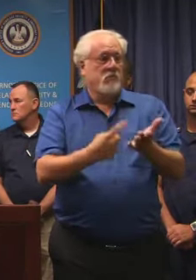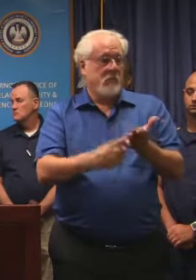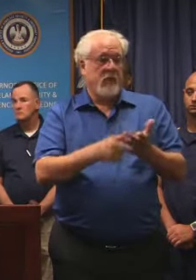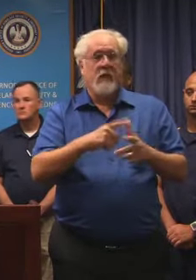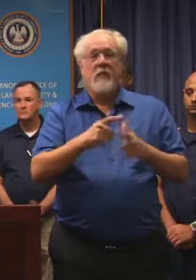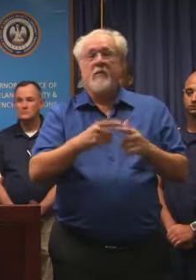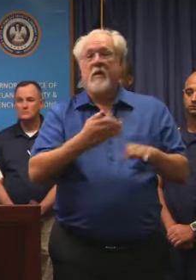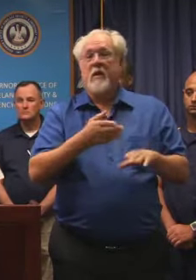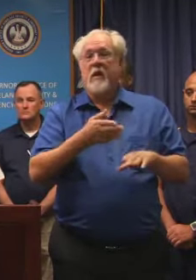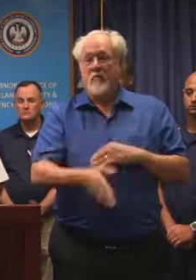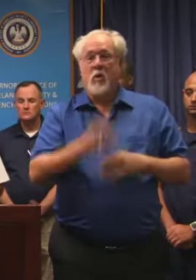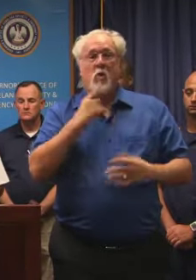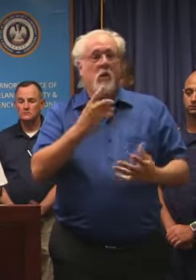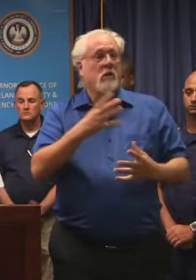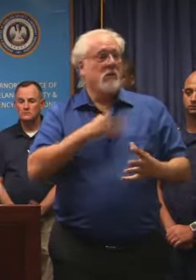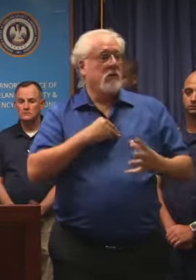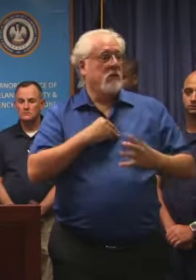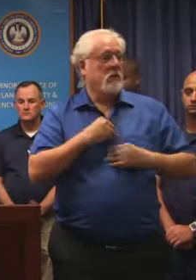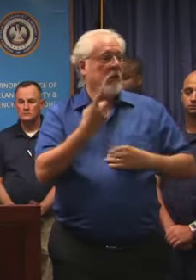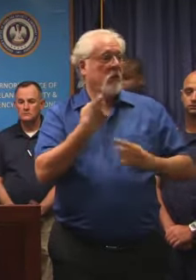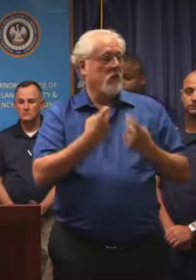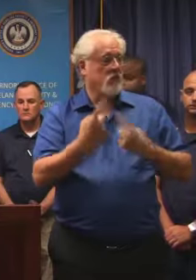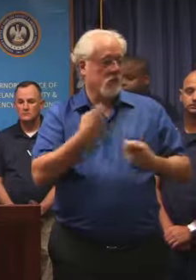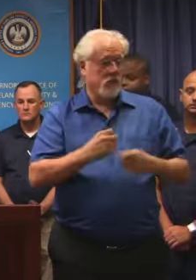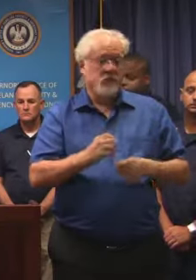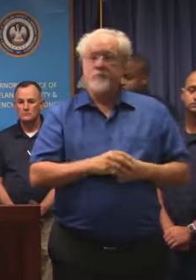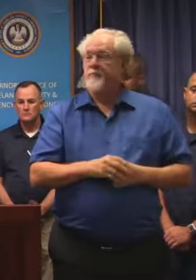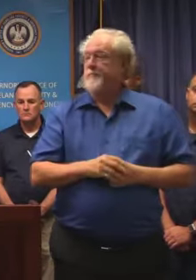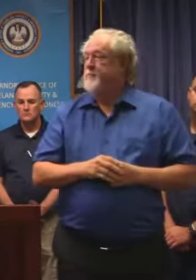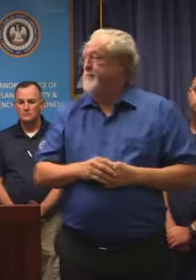that, we will take some questions.